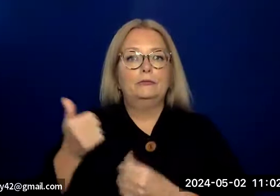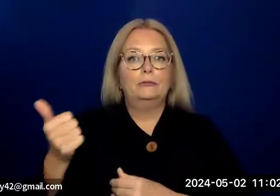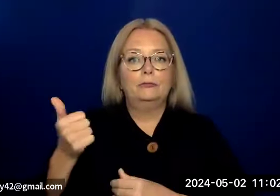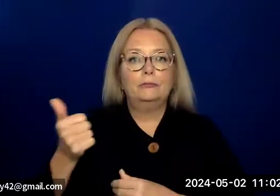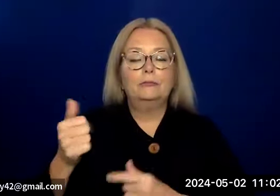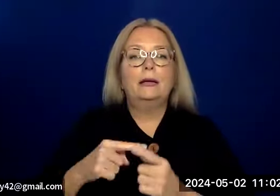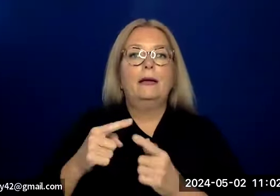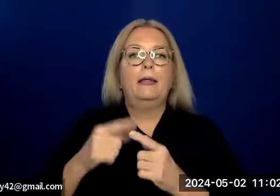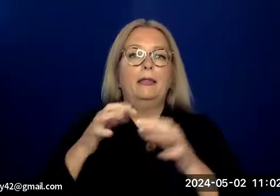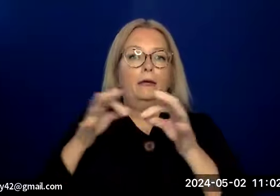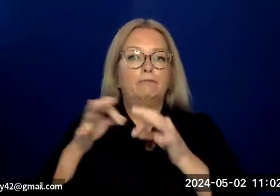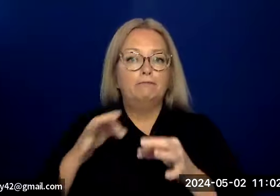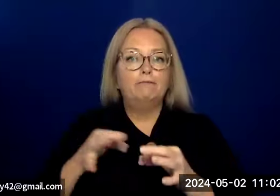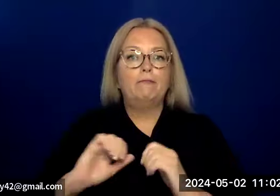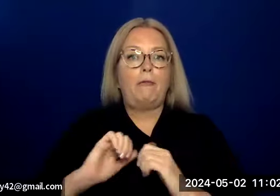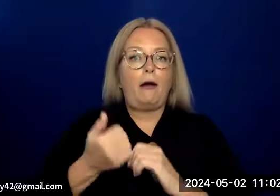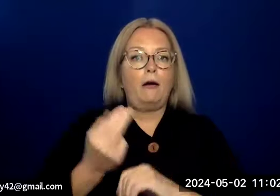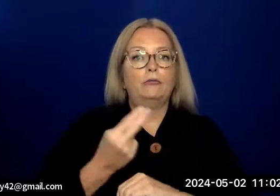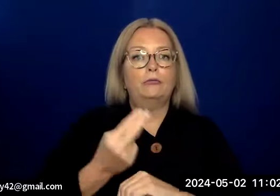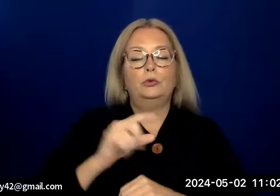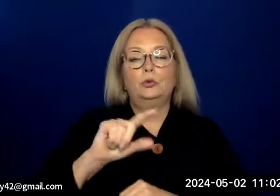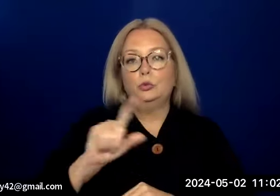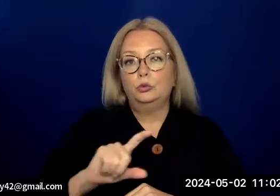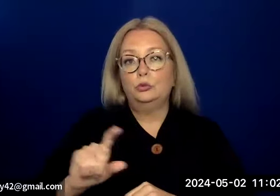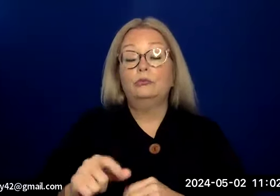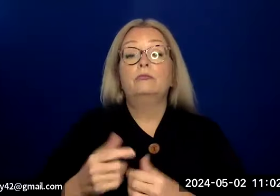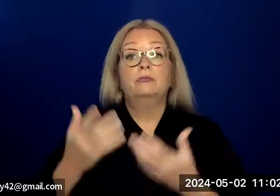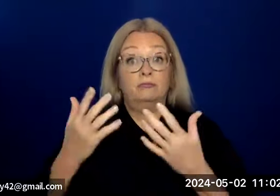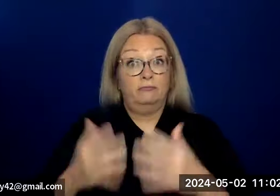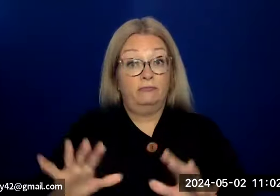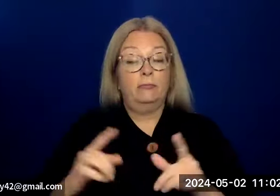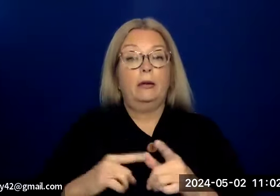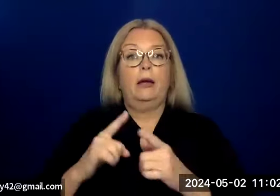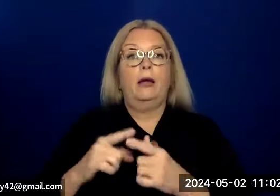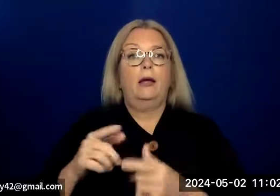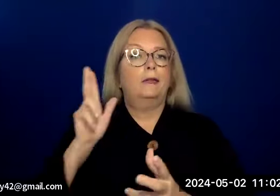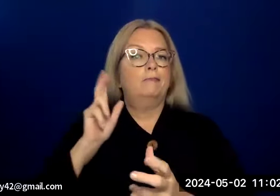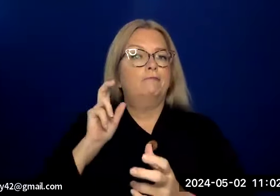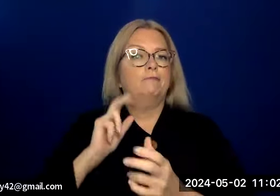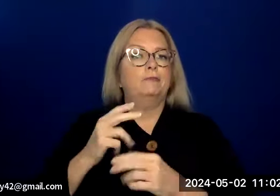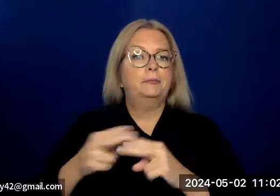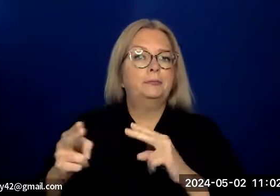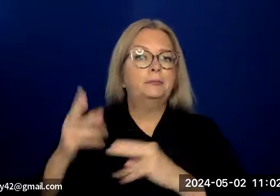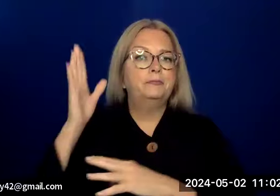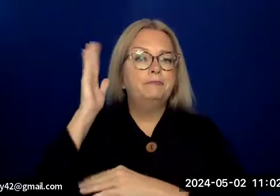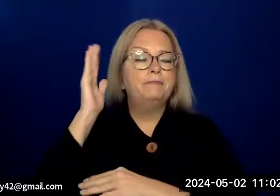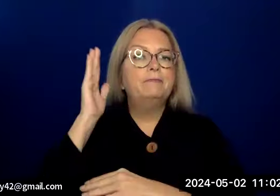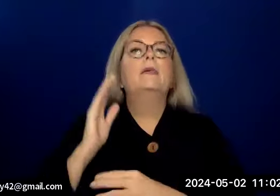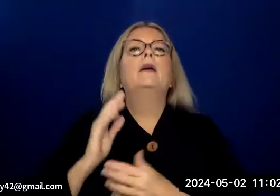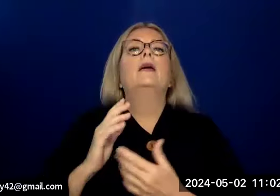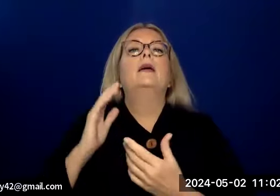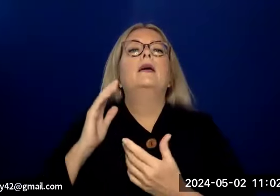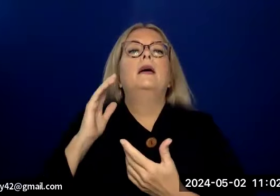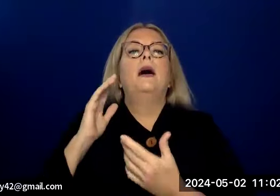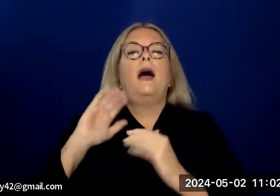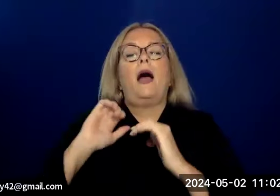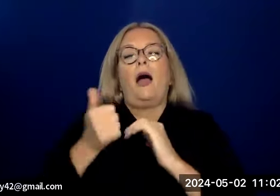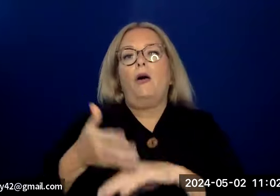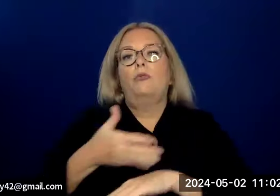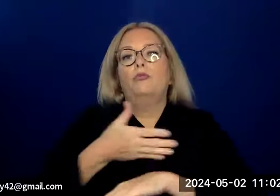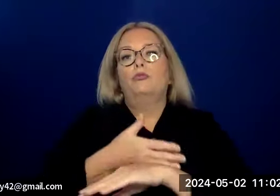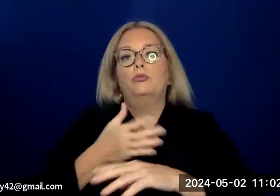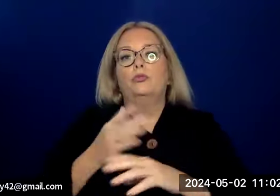Zoom. After that, we'll hear a brief presentation on the department's efforts to improve credentialing processes. Then I will give